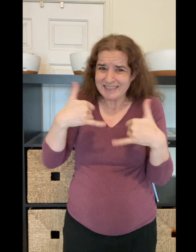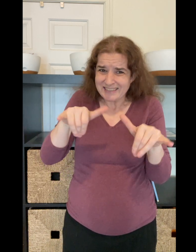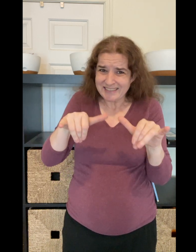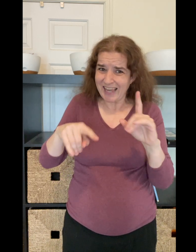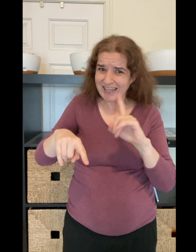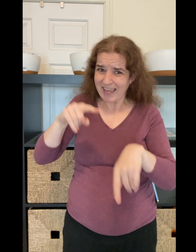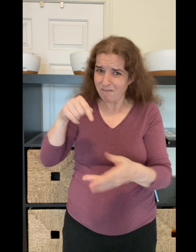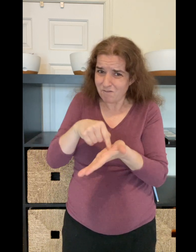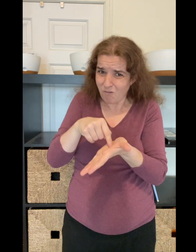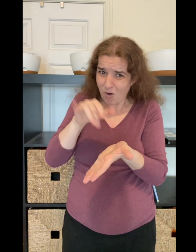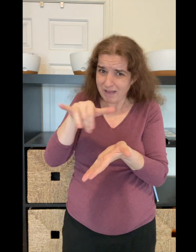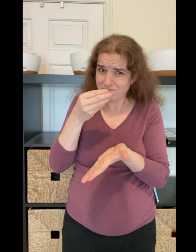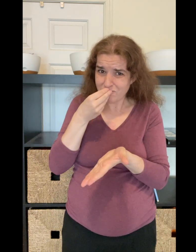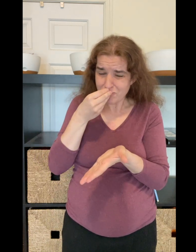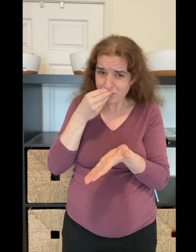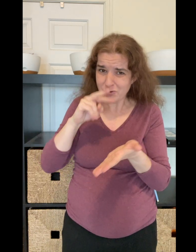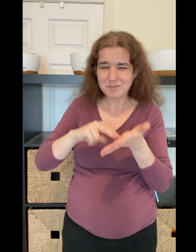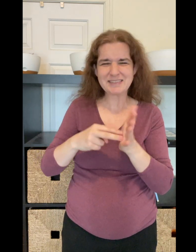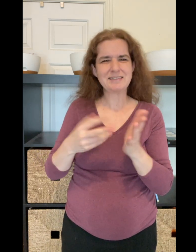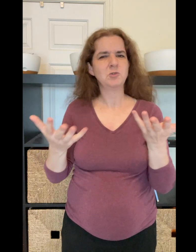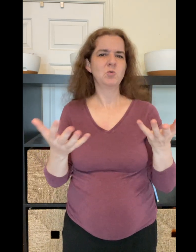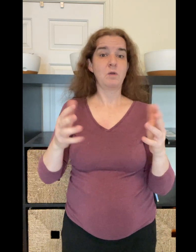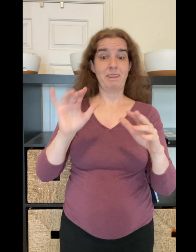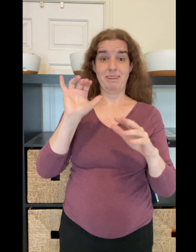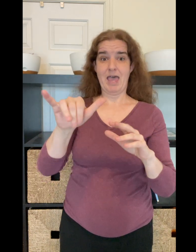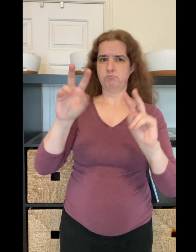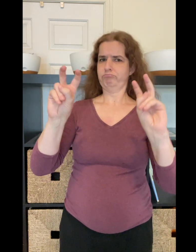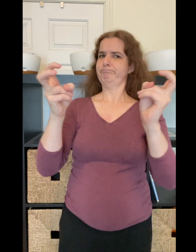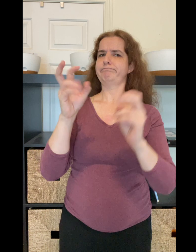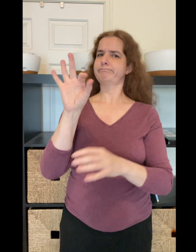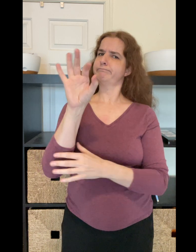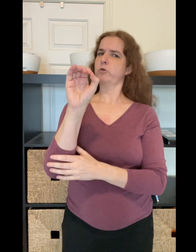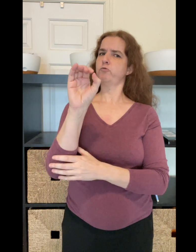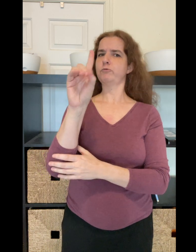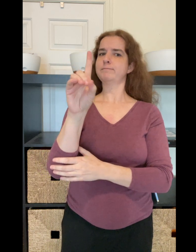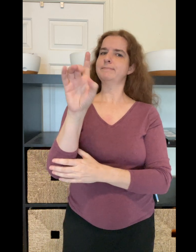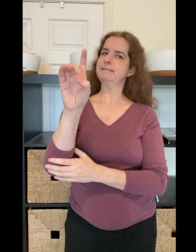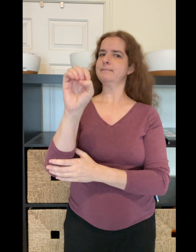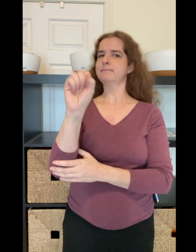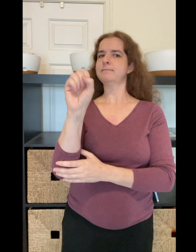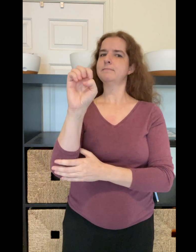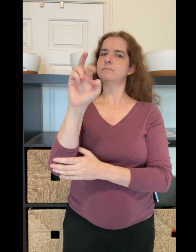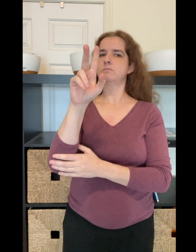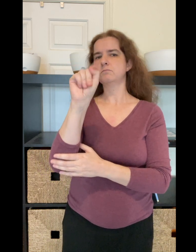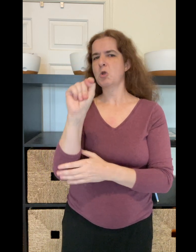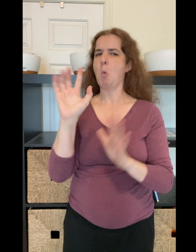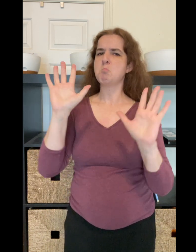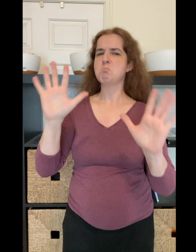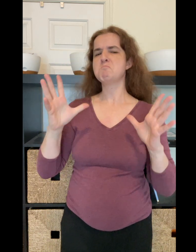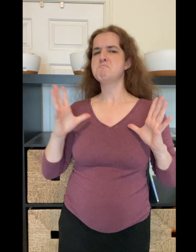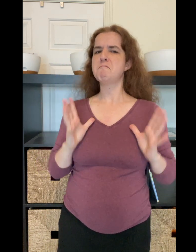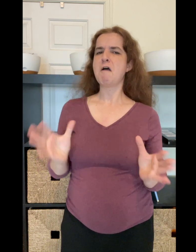So maybe even if you have healthy food close by, but you can't afford it, so